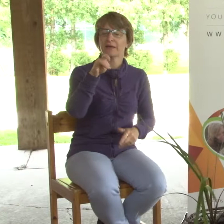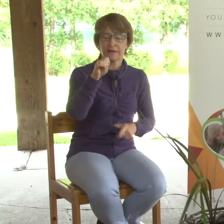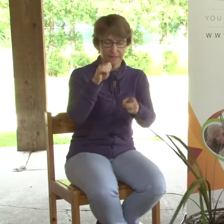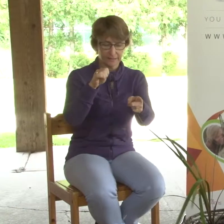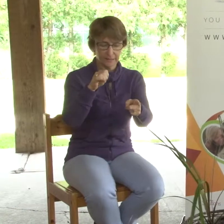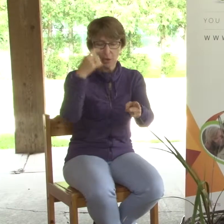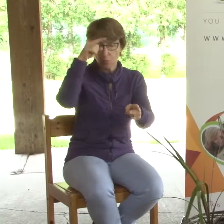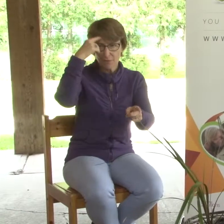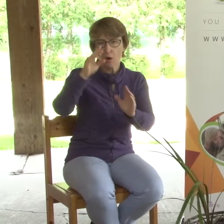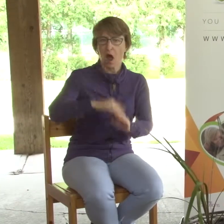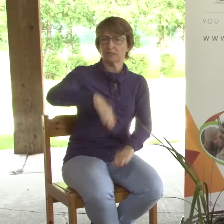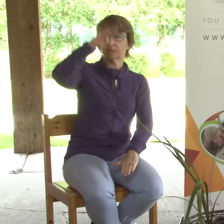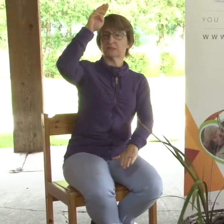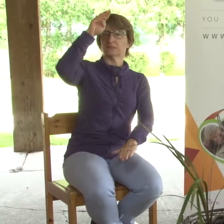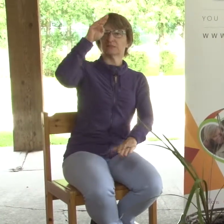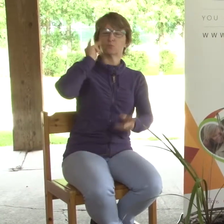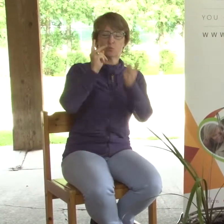used just to give height to your